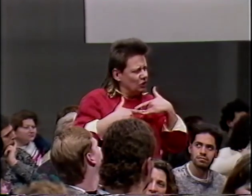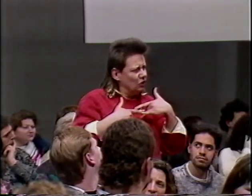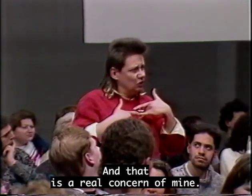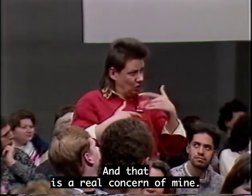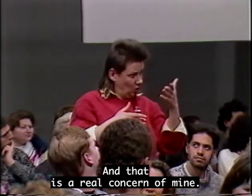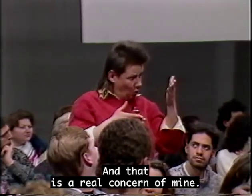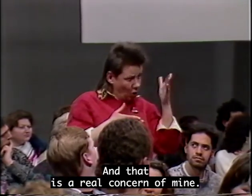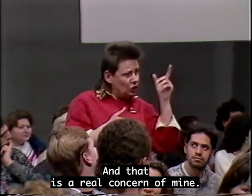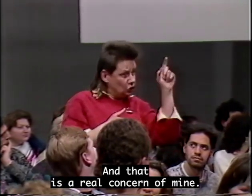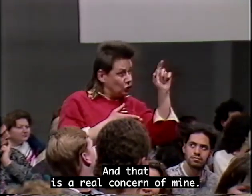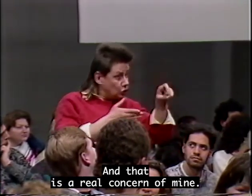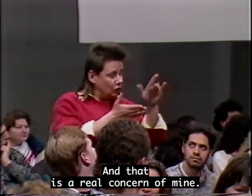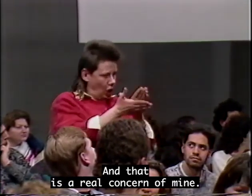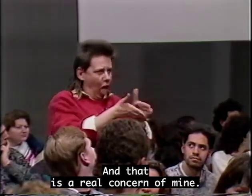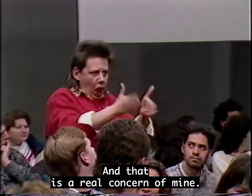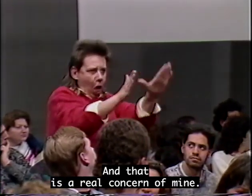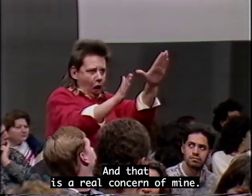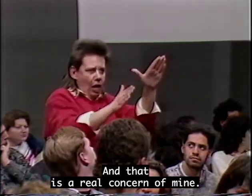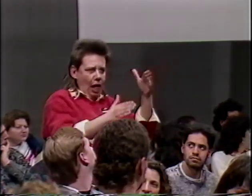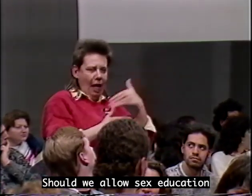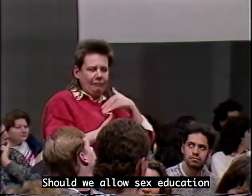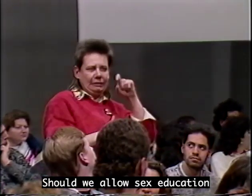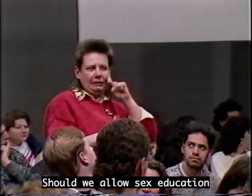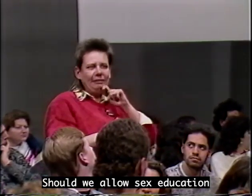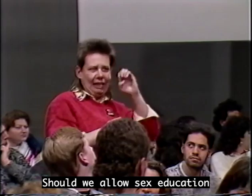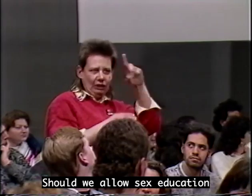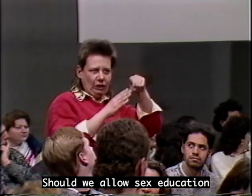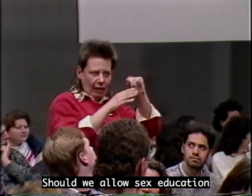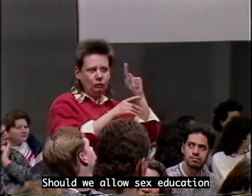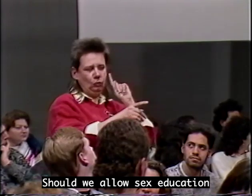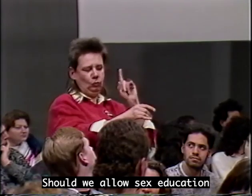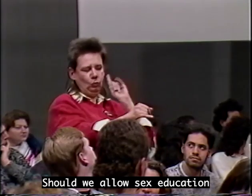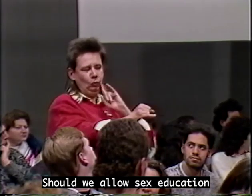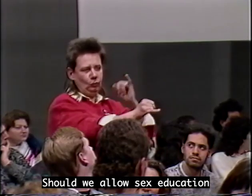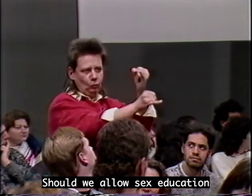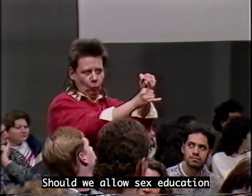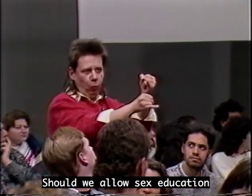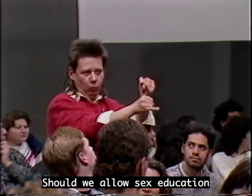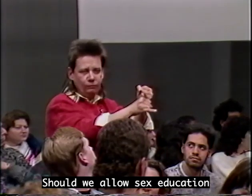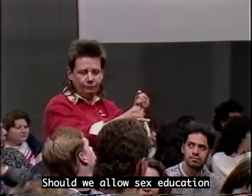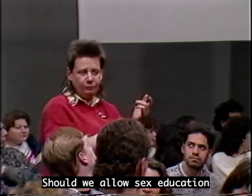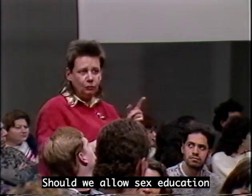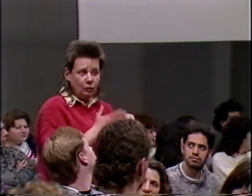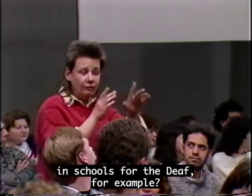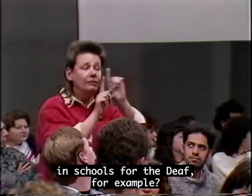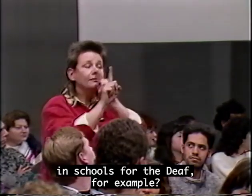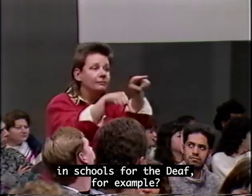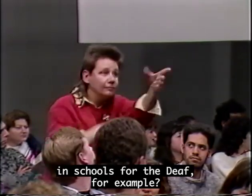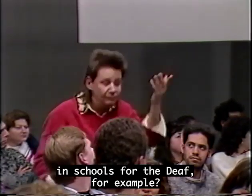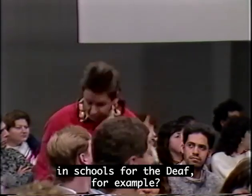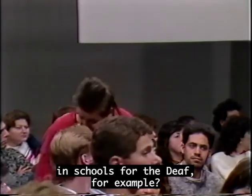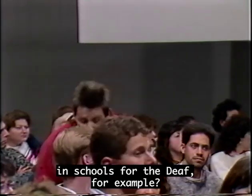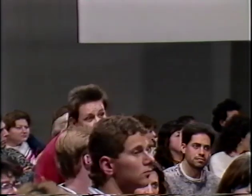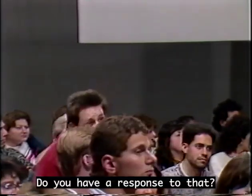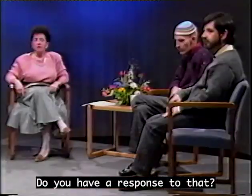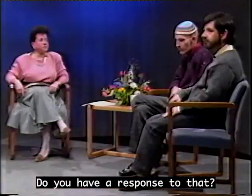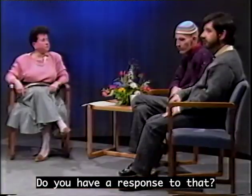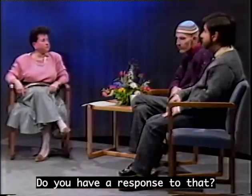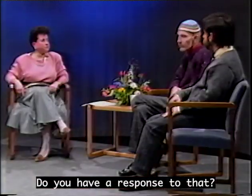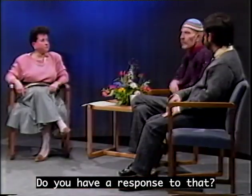And that is a real concern of mine. Should we allow sex education in schools for the deaf, for example? Do you have a response to